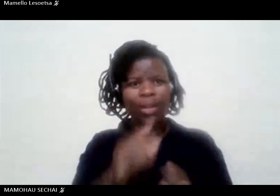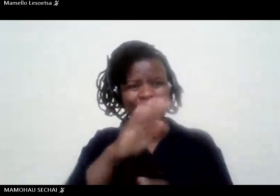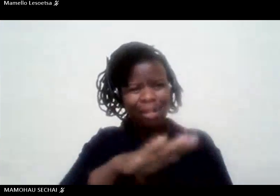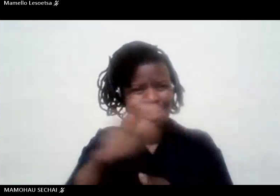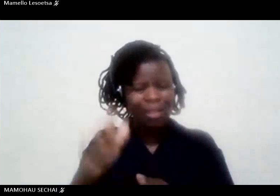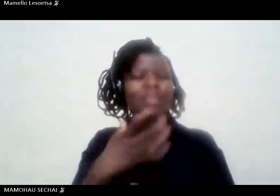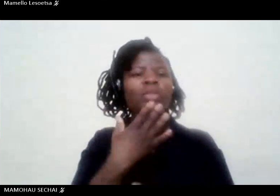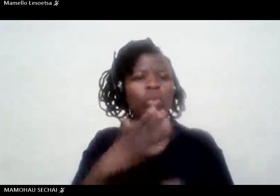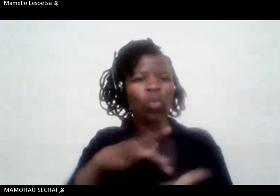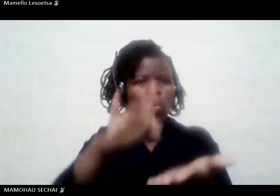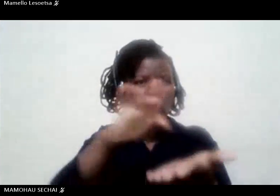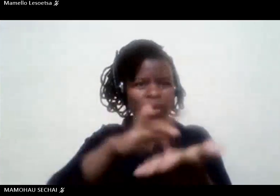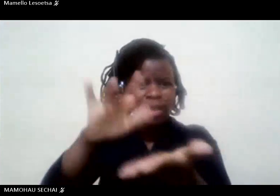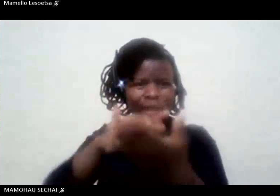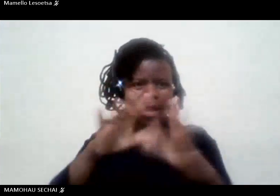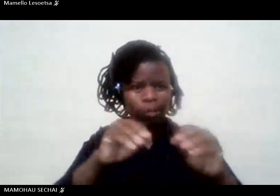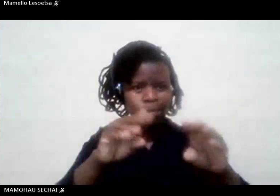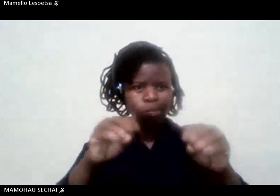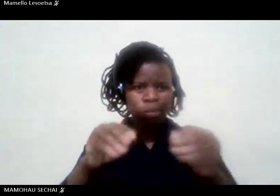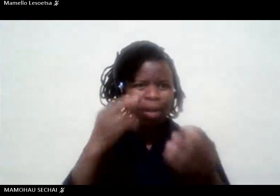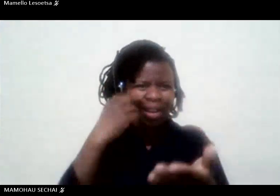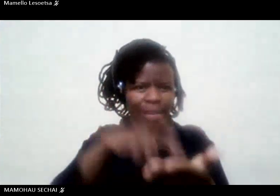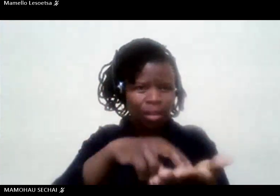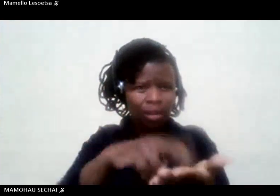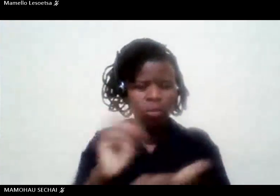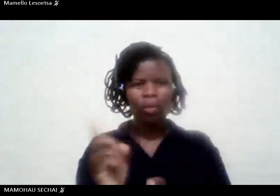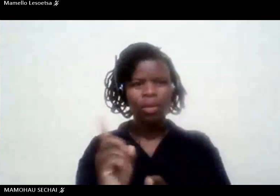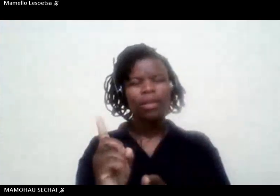they require